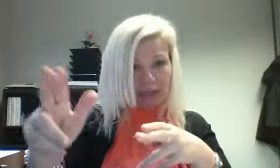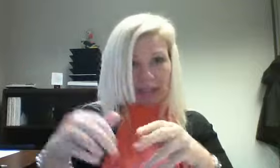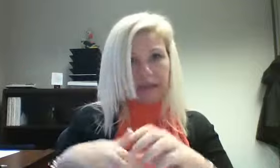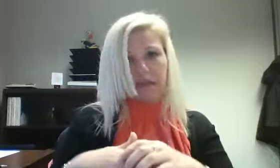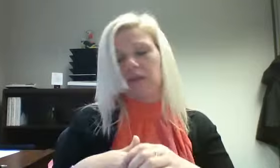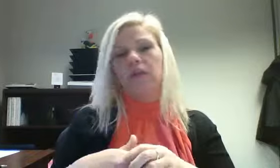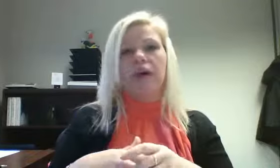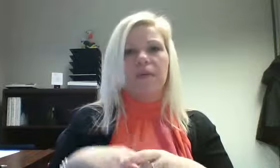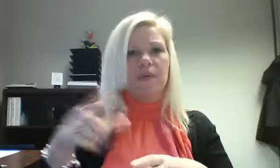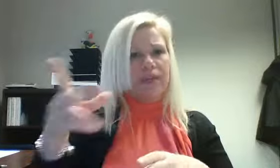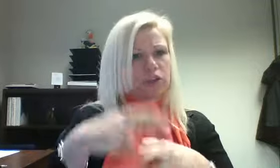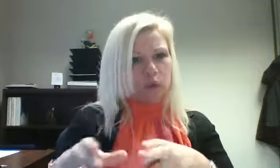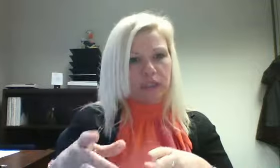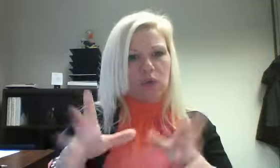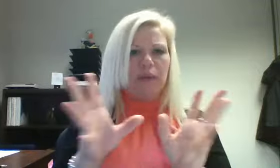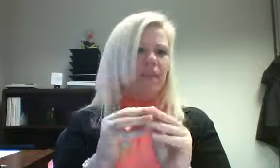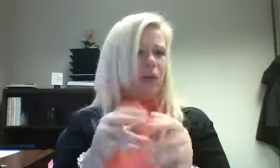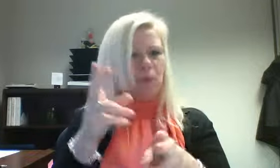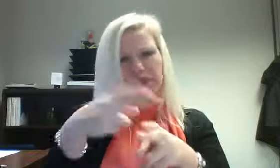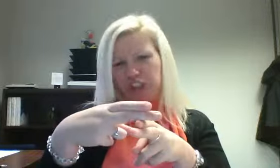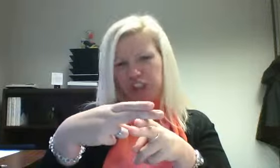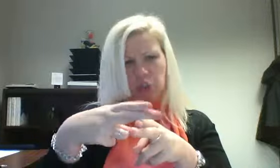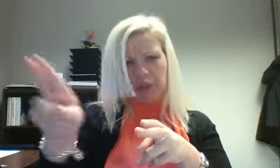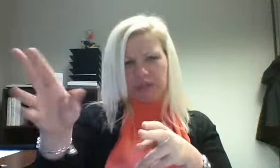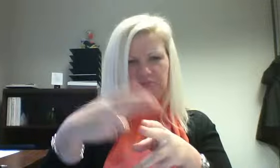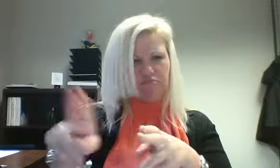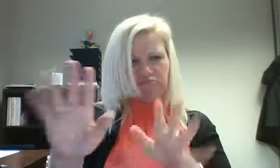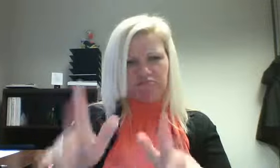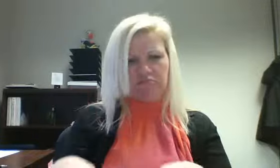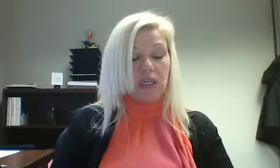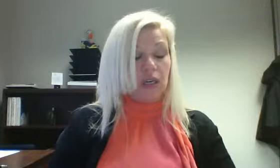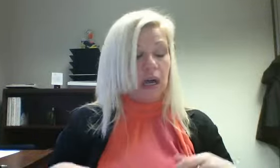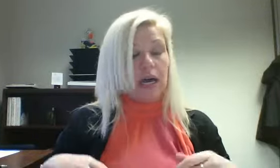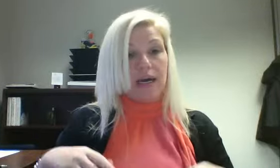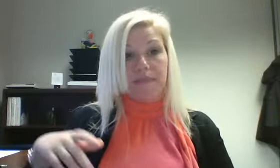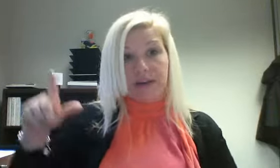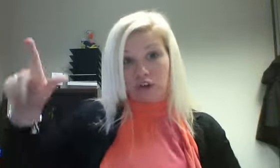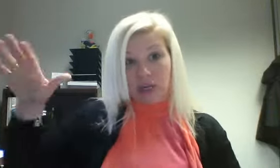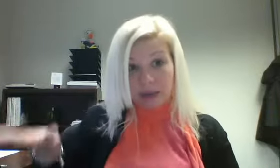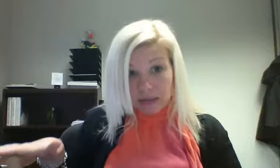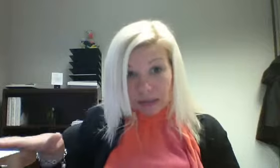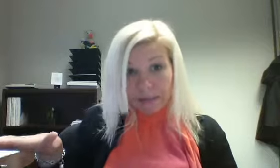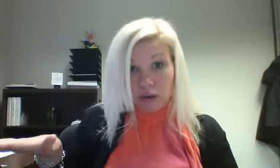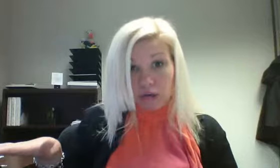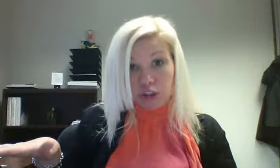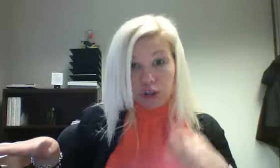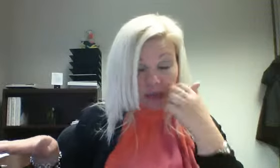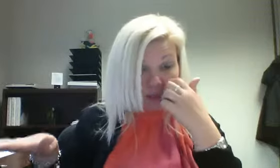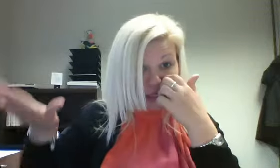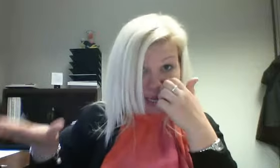Shortly. I'll be over there shortly, or the meeting will be just short. But if you're talking about somebody who's short